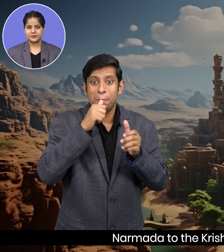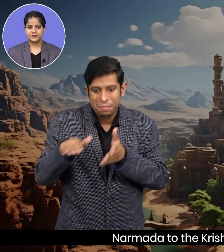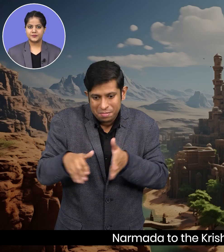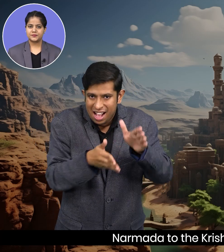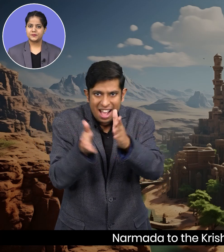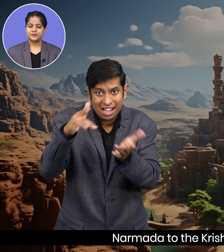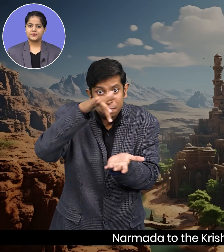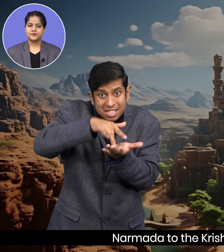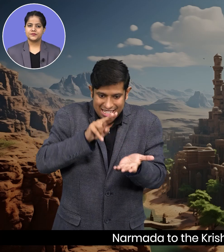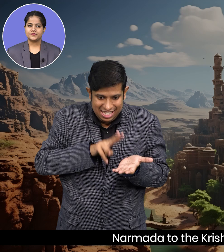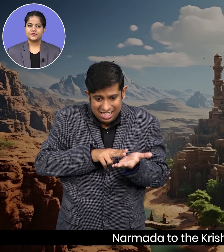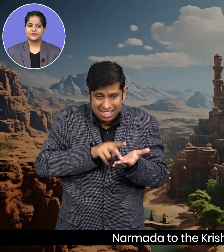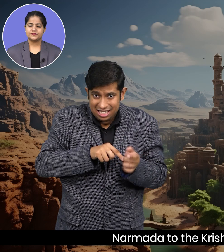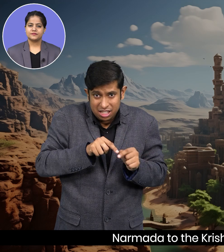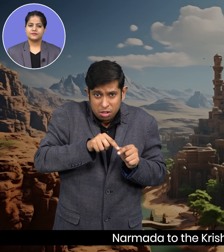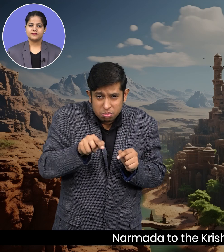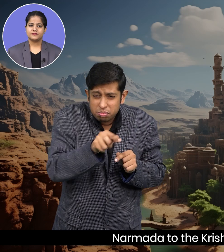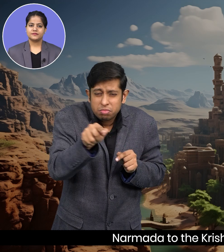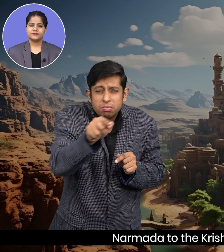belt.